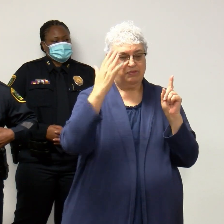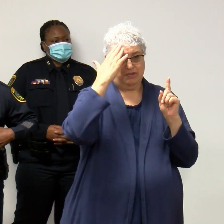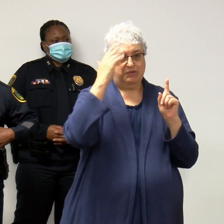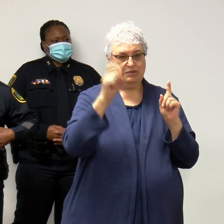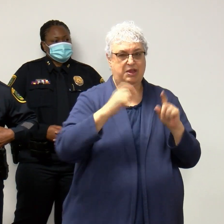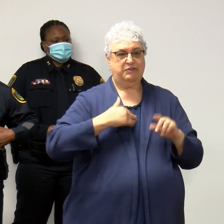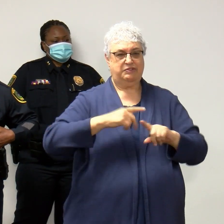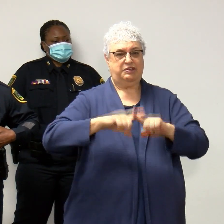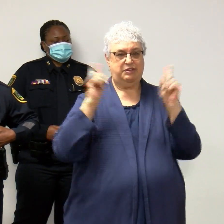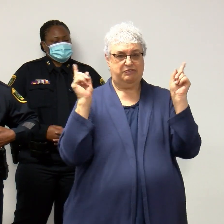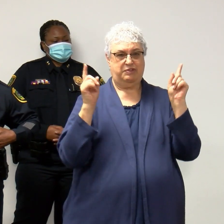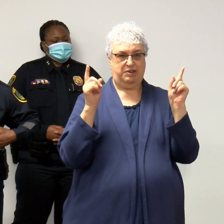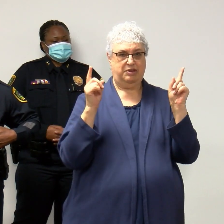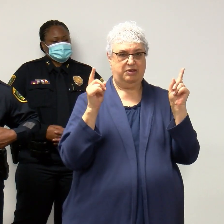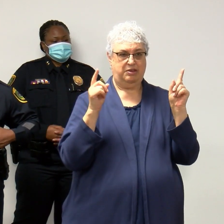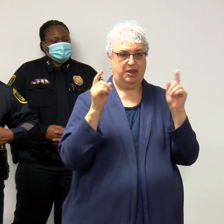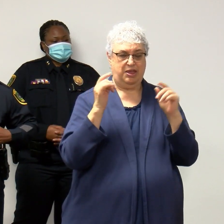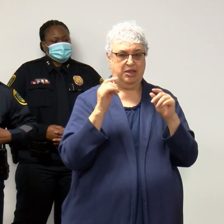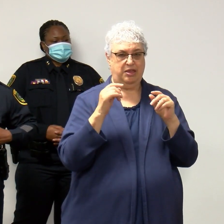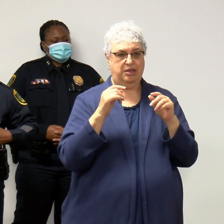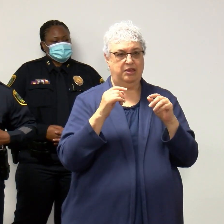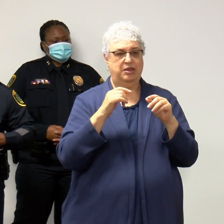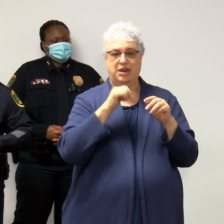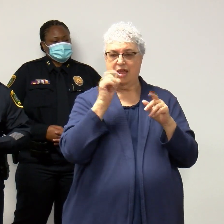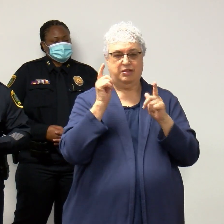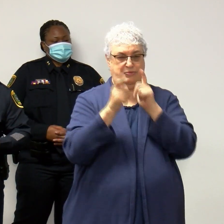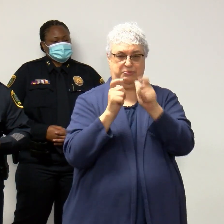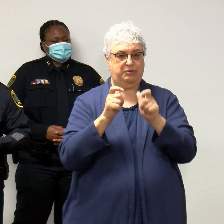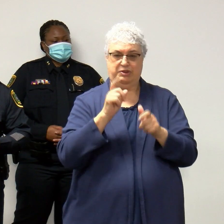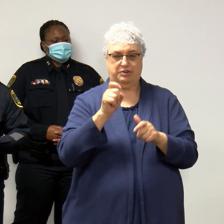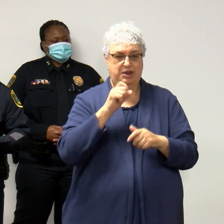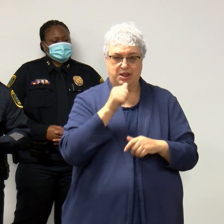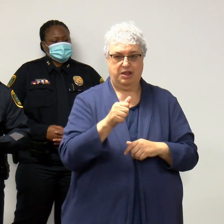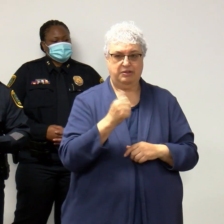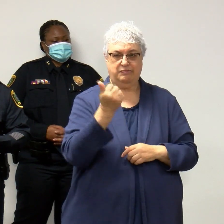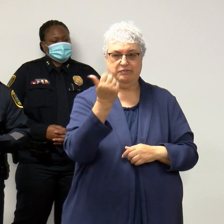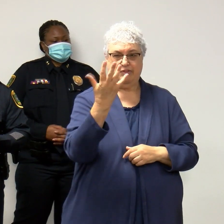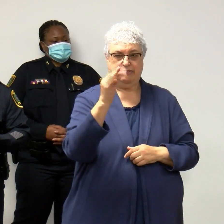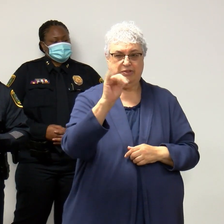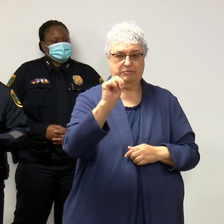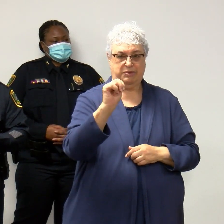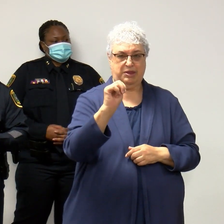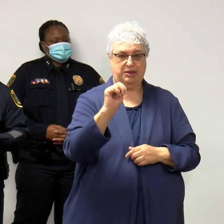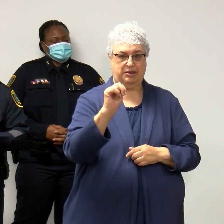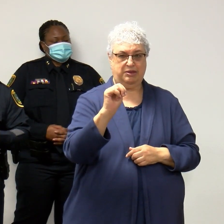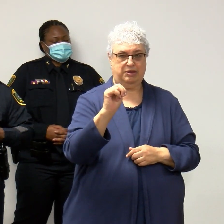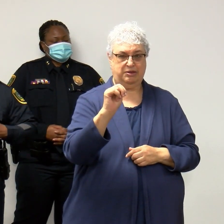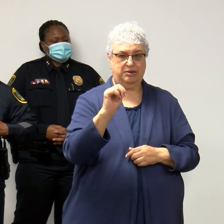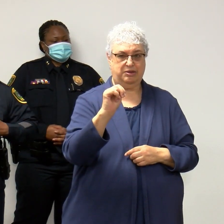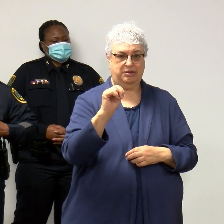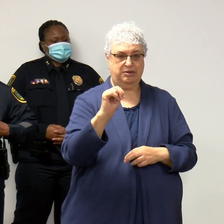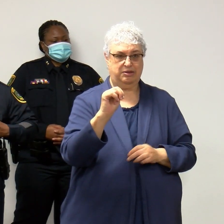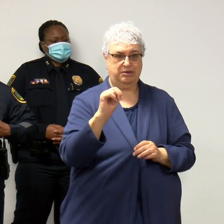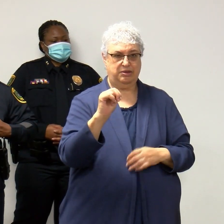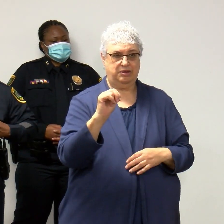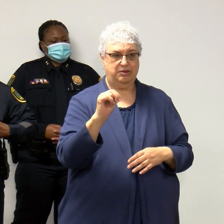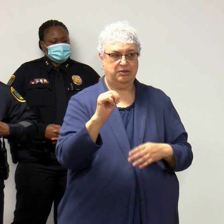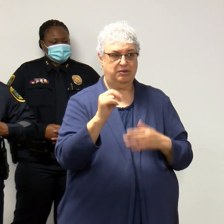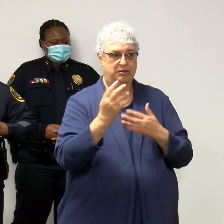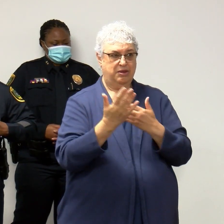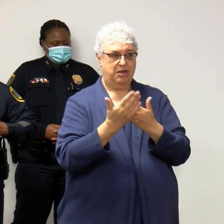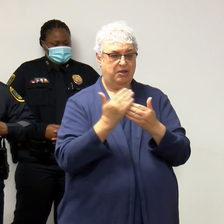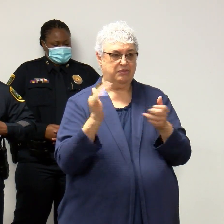have had a different outcome. It was roughly a 15-minute or so encounter, and for almost